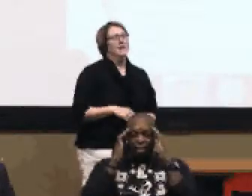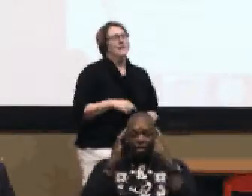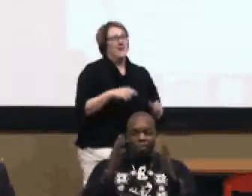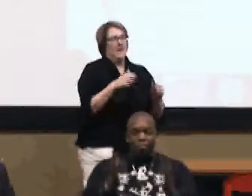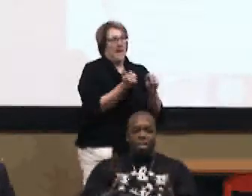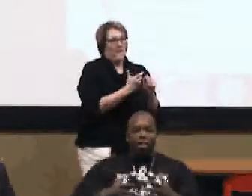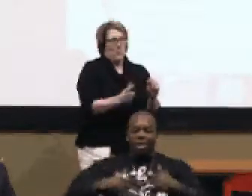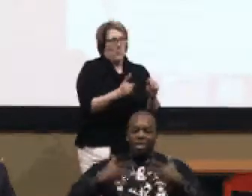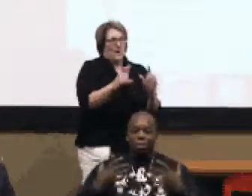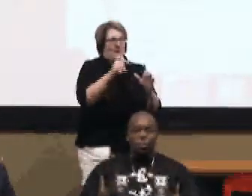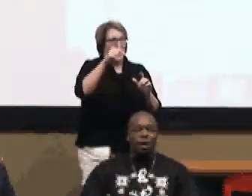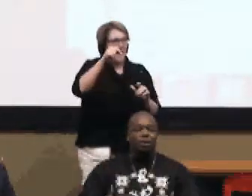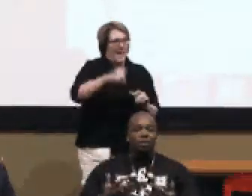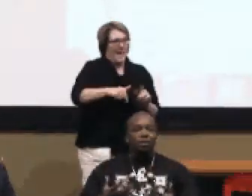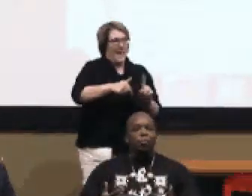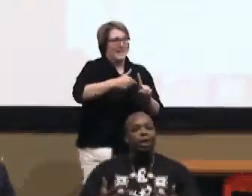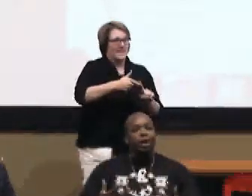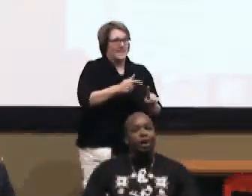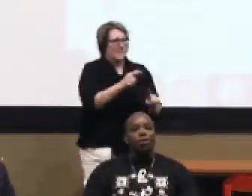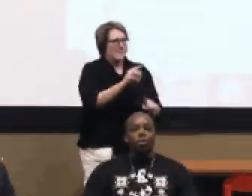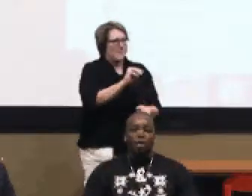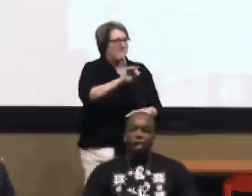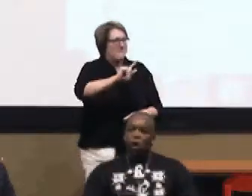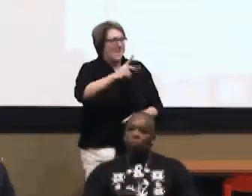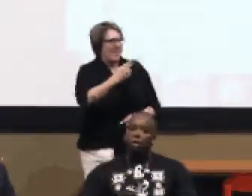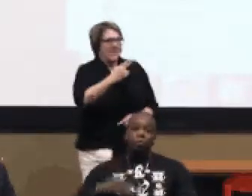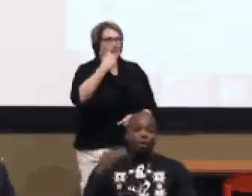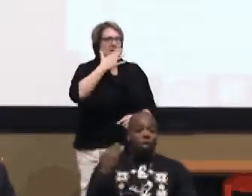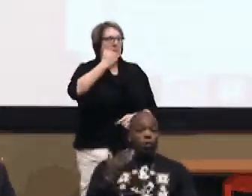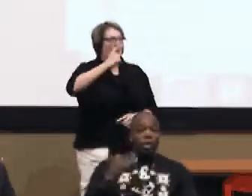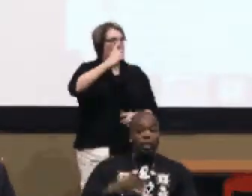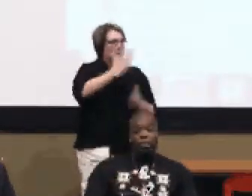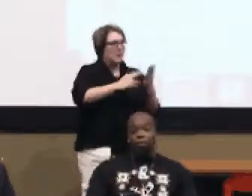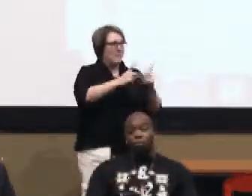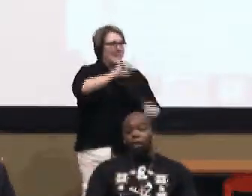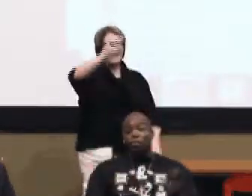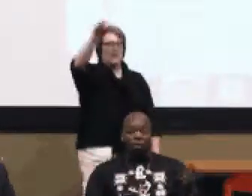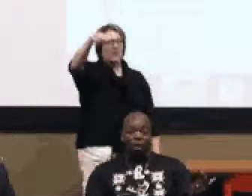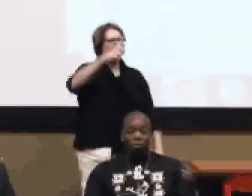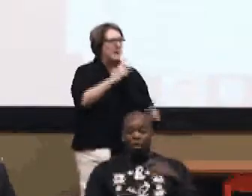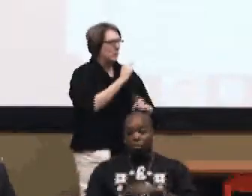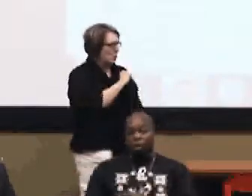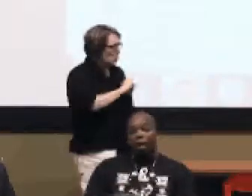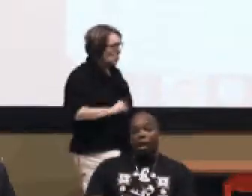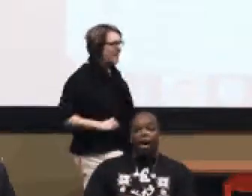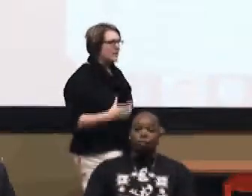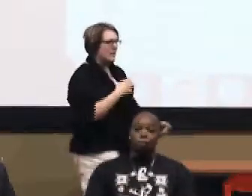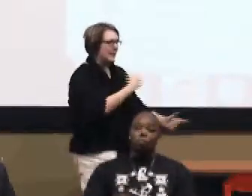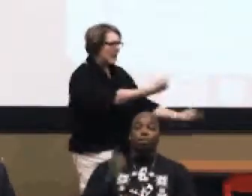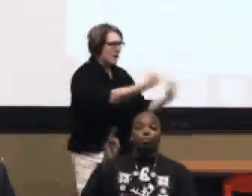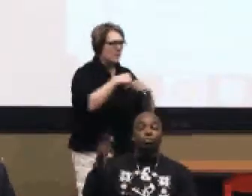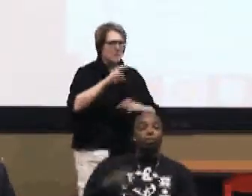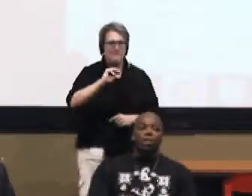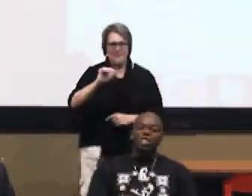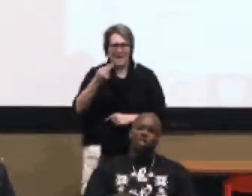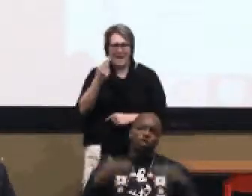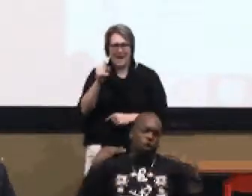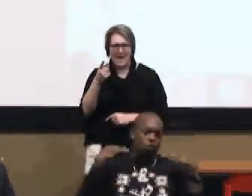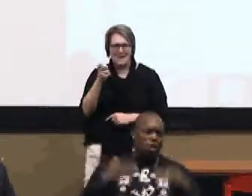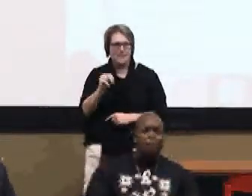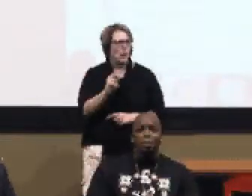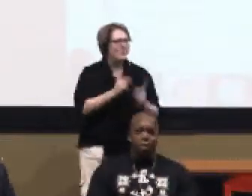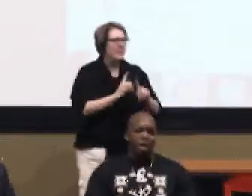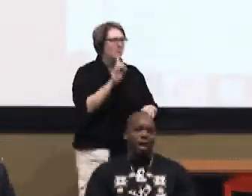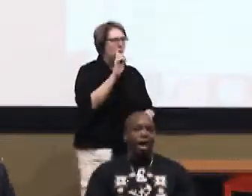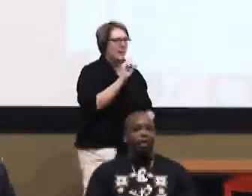Everybody has this myth that it's better somewhere else. People in Queens complain about coming into Manhattan. People in Brooklyn just